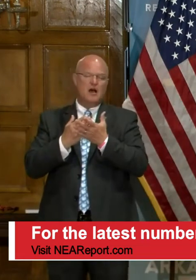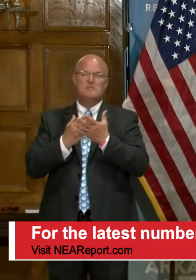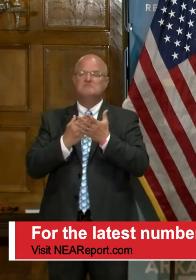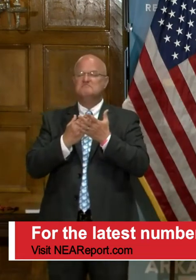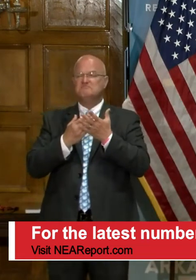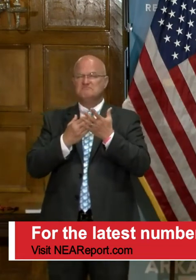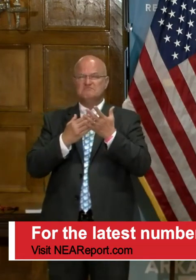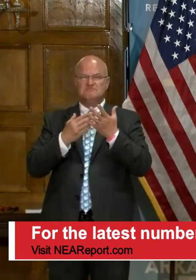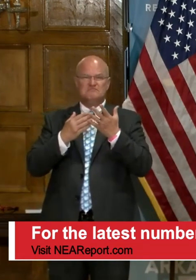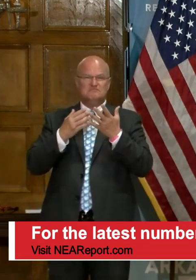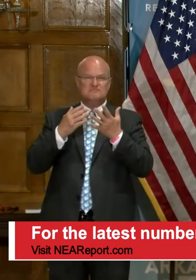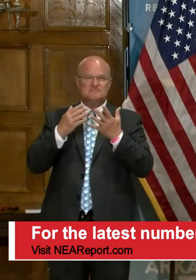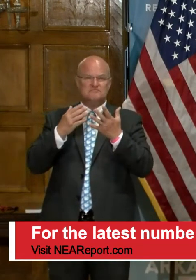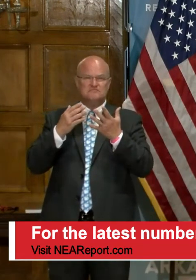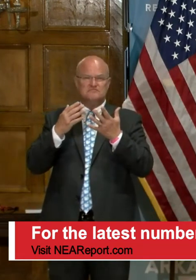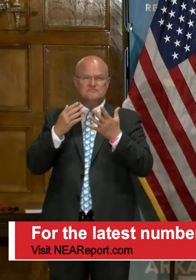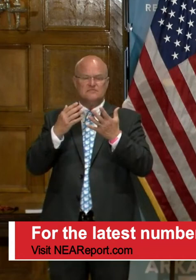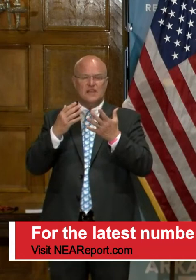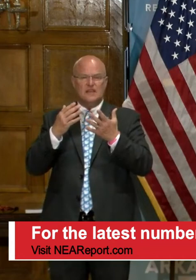theoretical